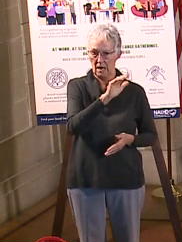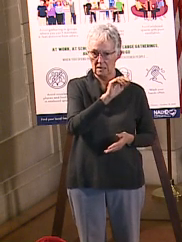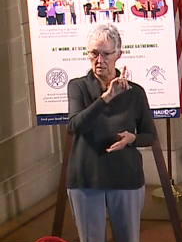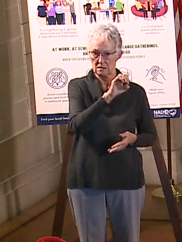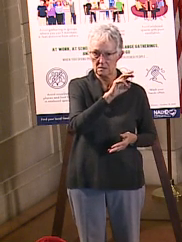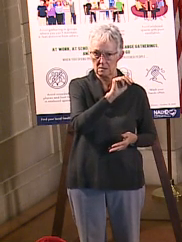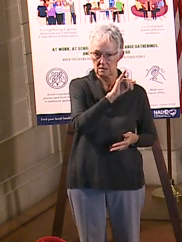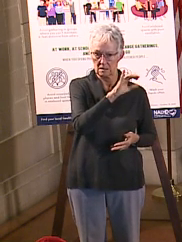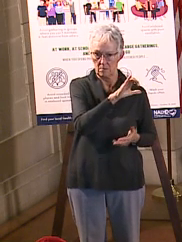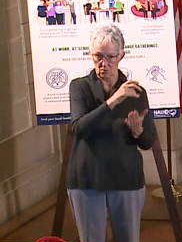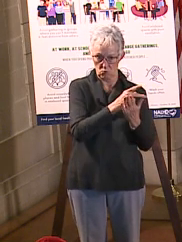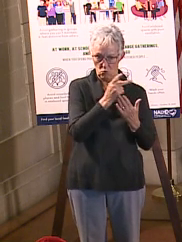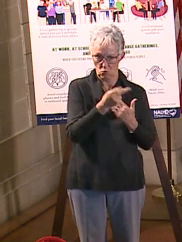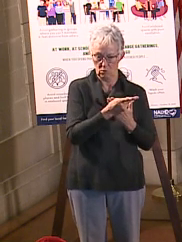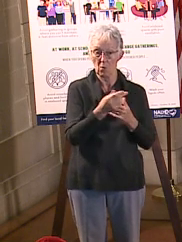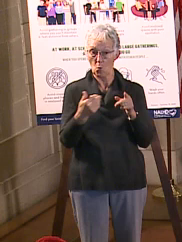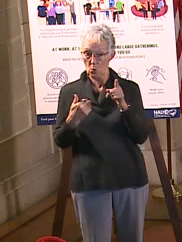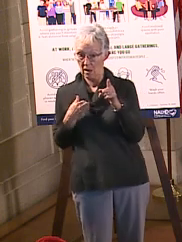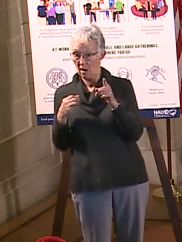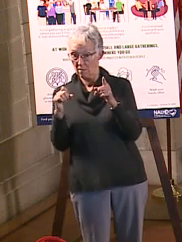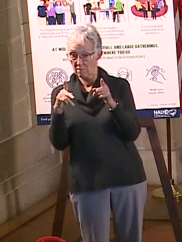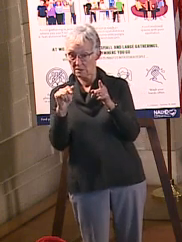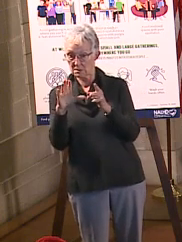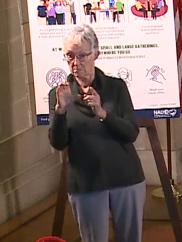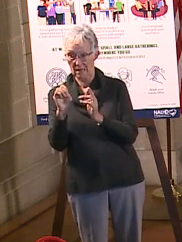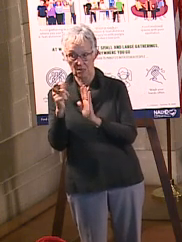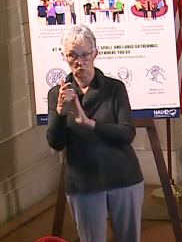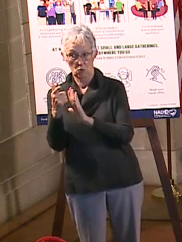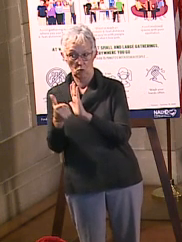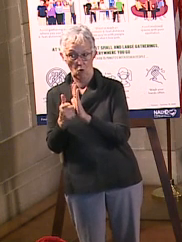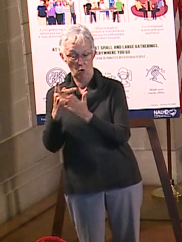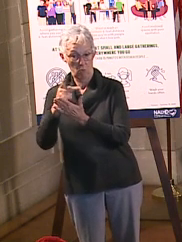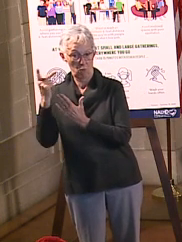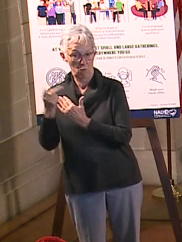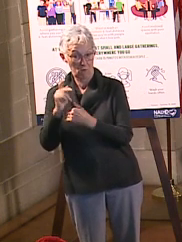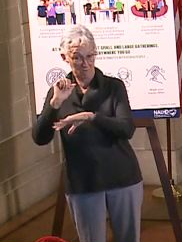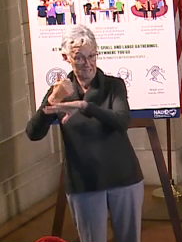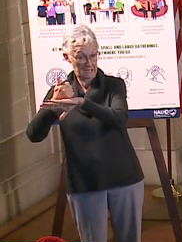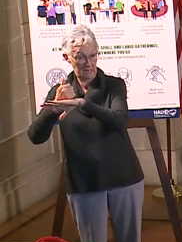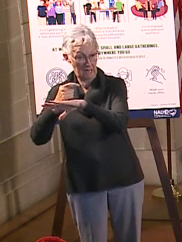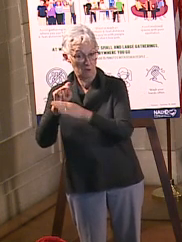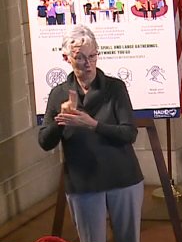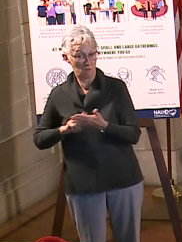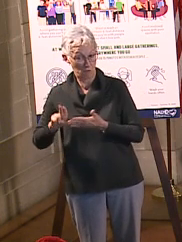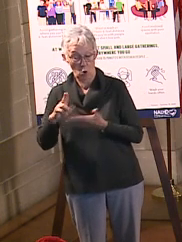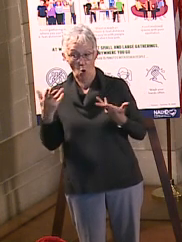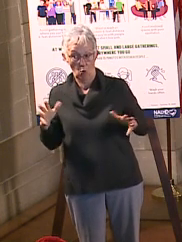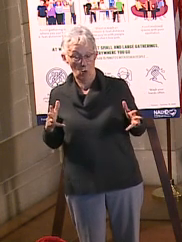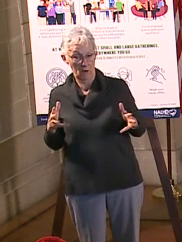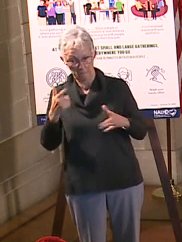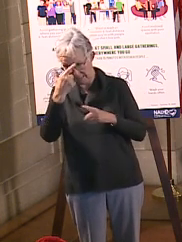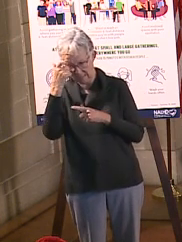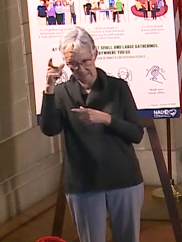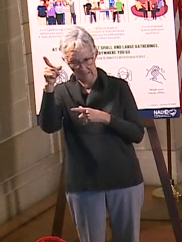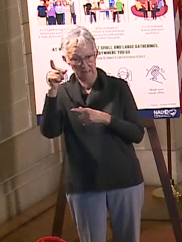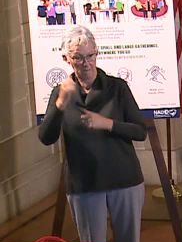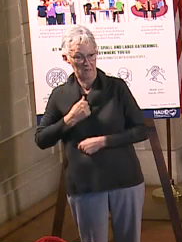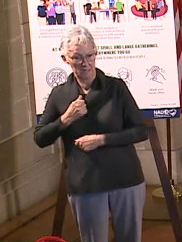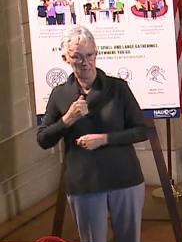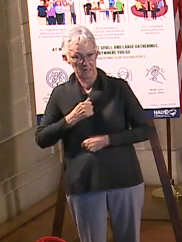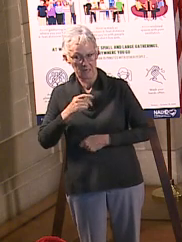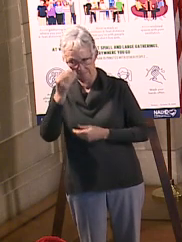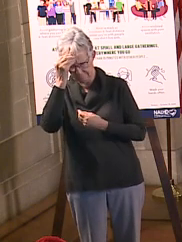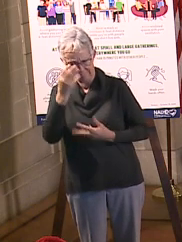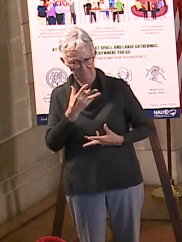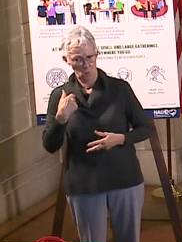program at UNL just because the U.S. Air Force said that they needed something like that a number of years ago. We can shift dynamically with these